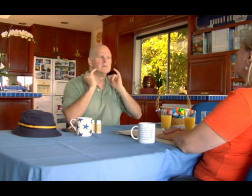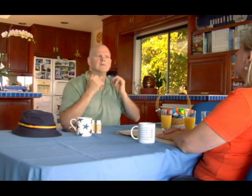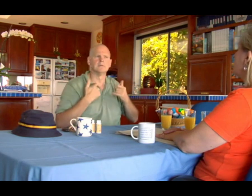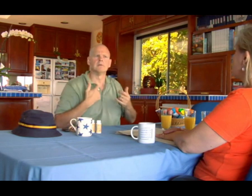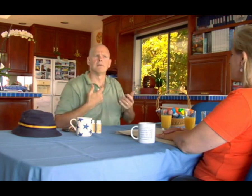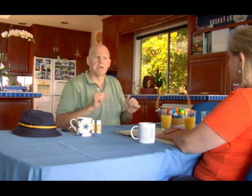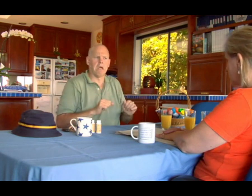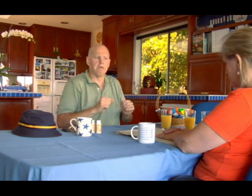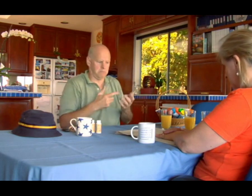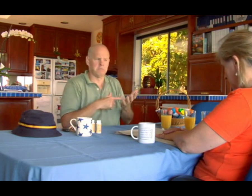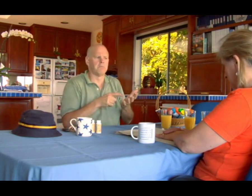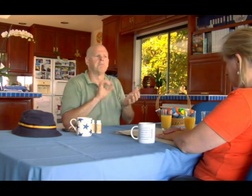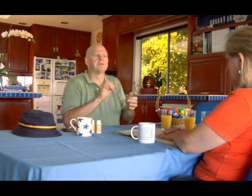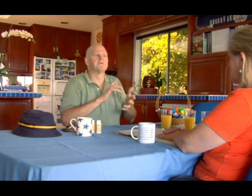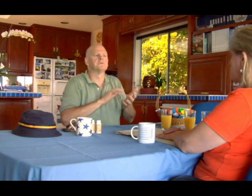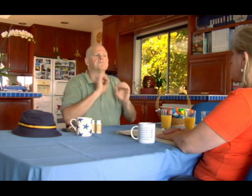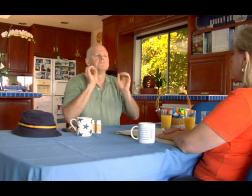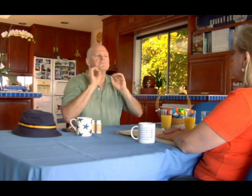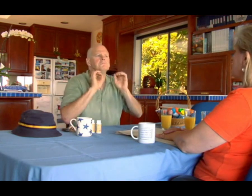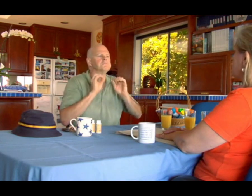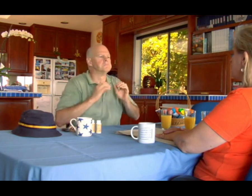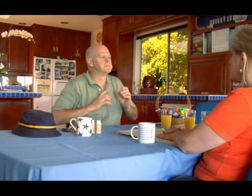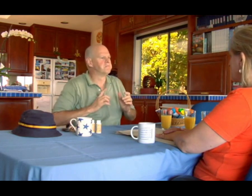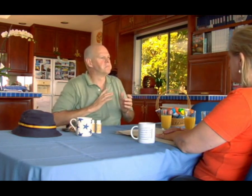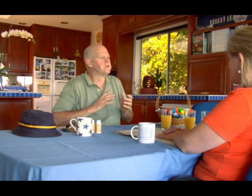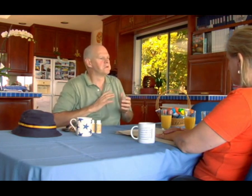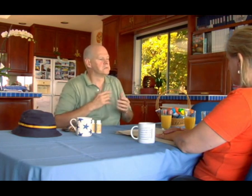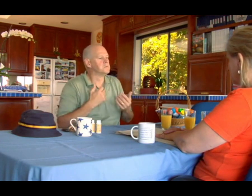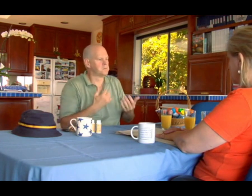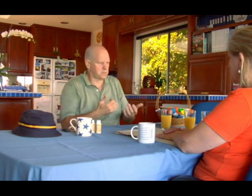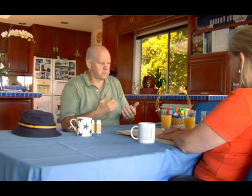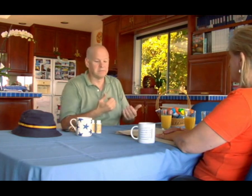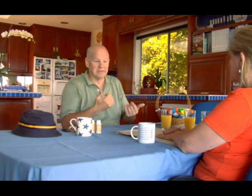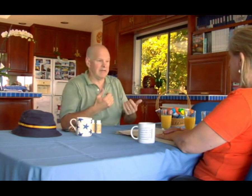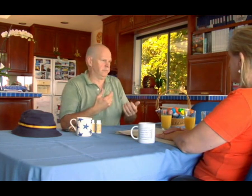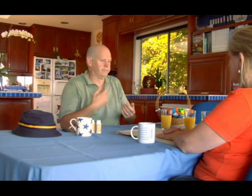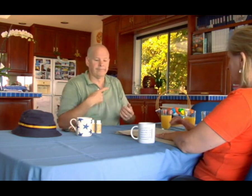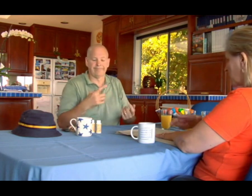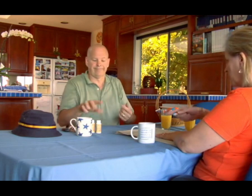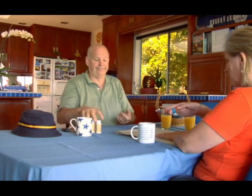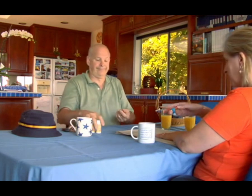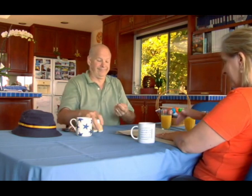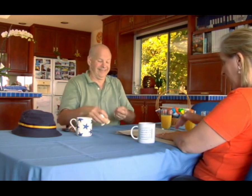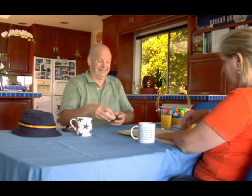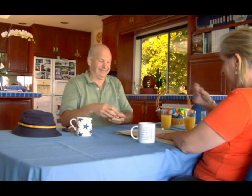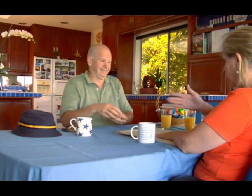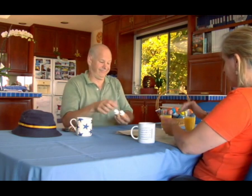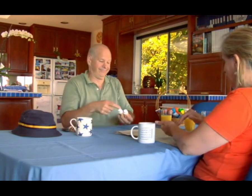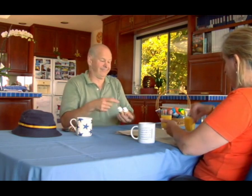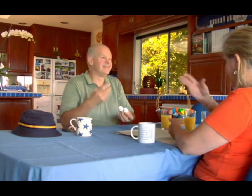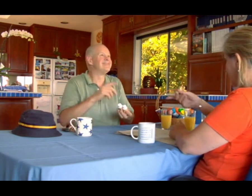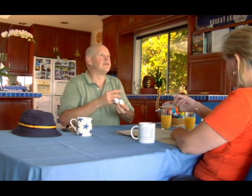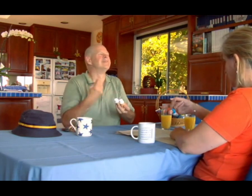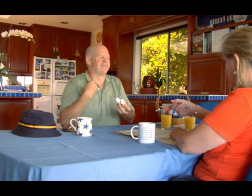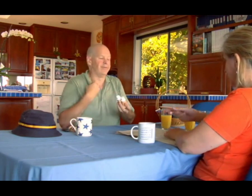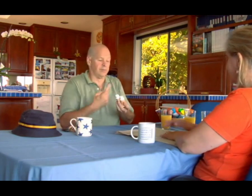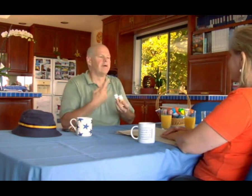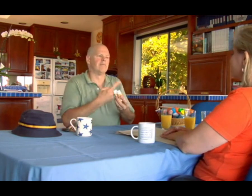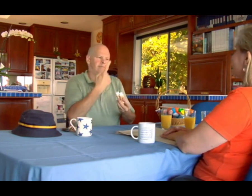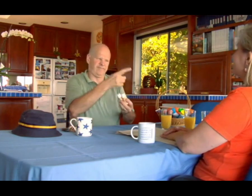and behind my ears so I don't have to use my palms at all. Did the doctor give those to you? Yes, he gave me 2. One for me and